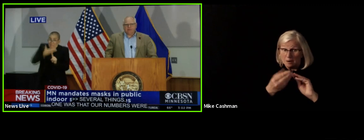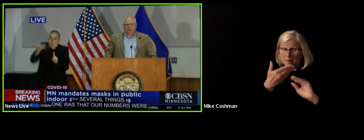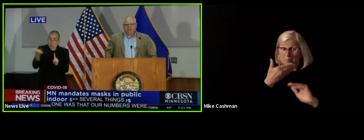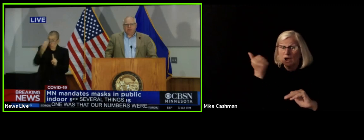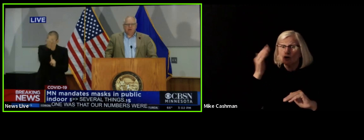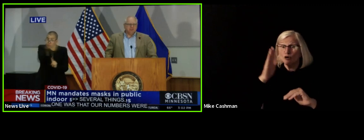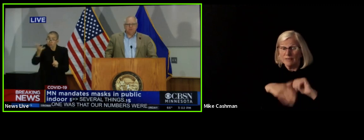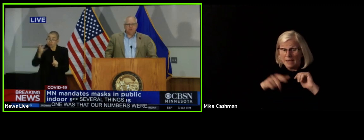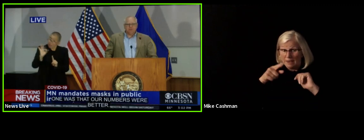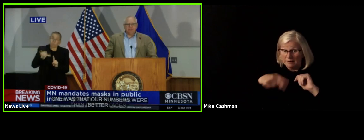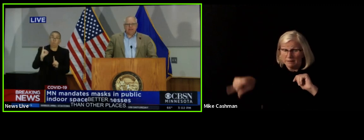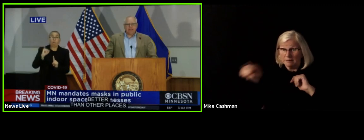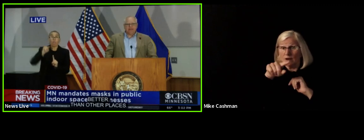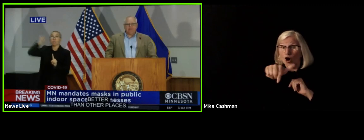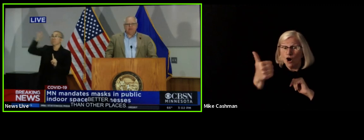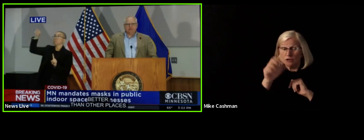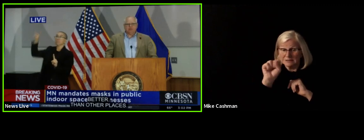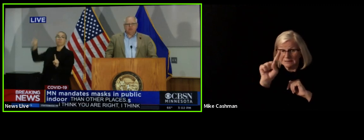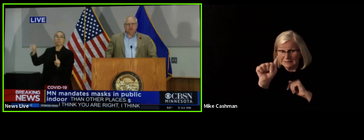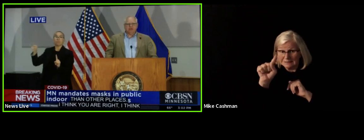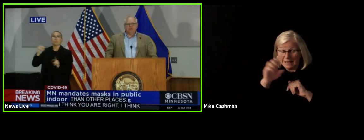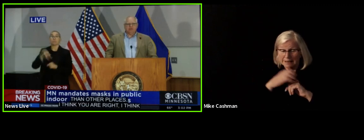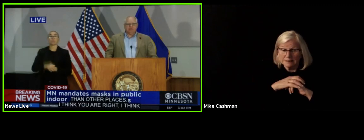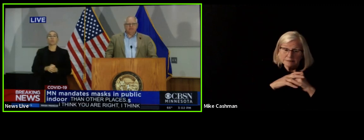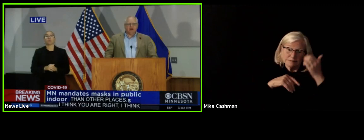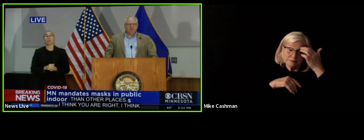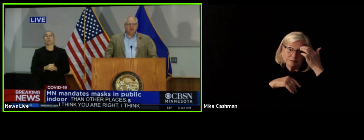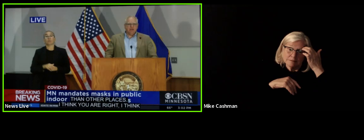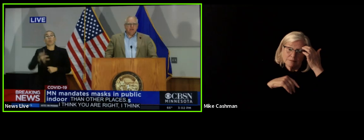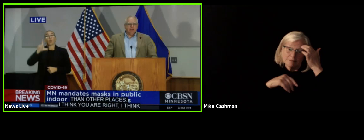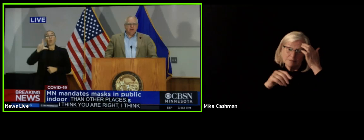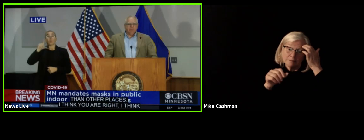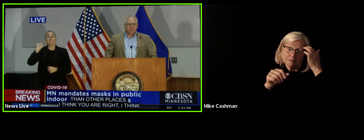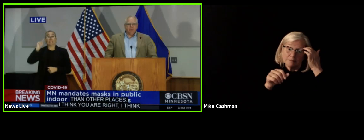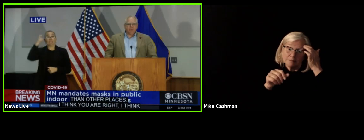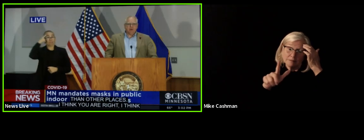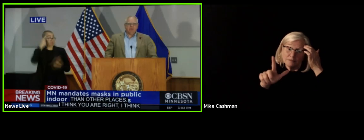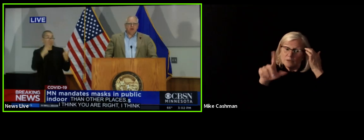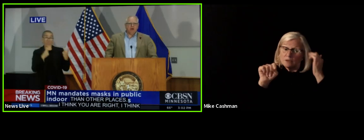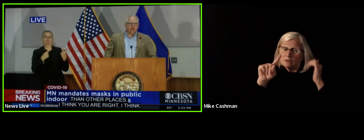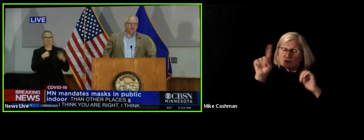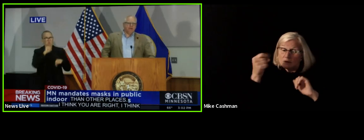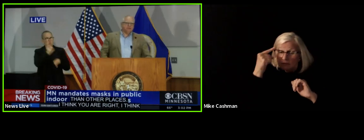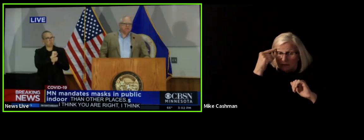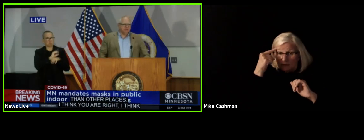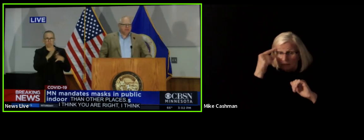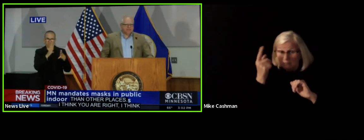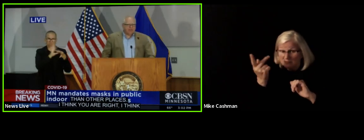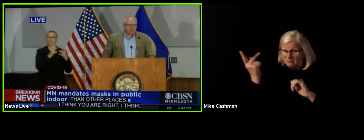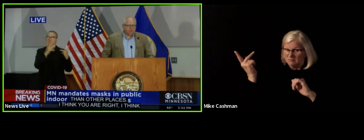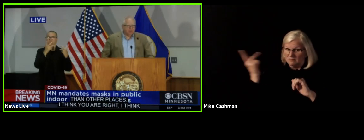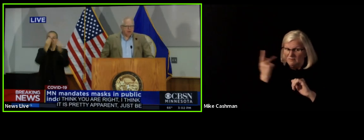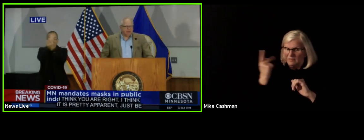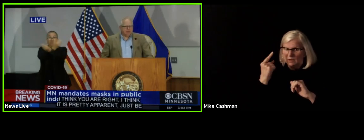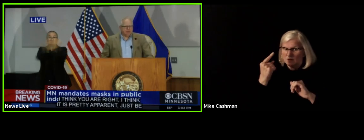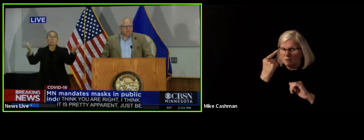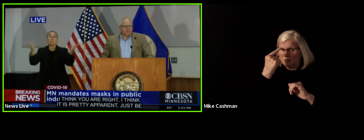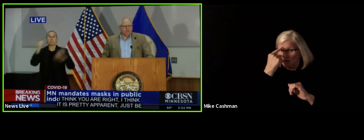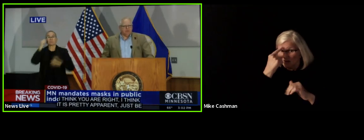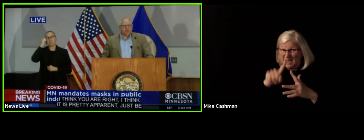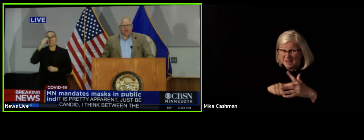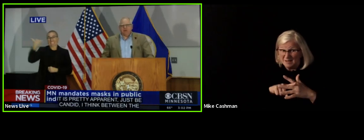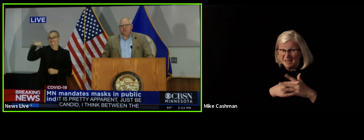it's pretty apparent. Just to be candid, I think between the lieutenant governor and myself, we probably thought early in this, as early as April, that would probably be the